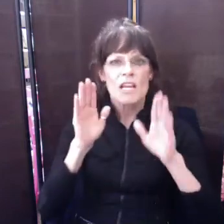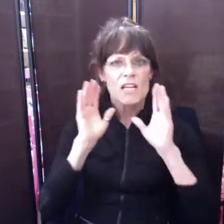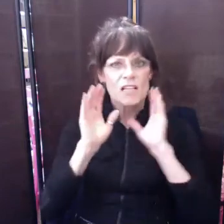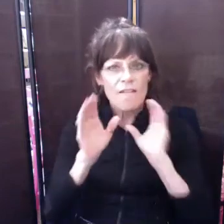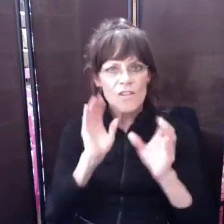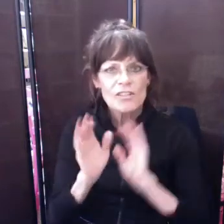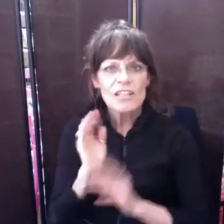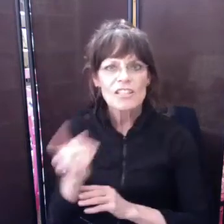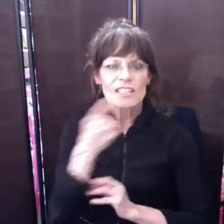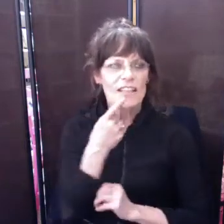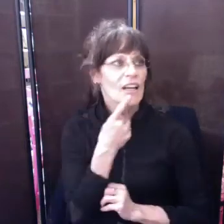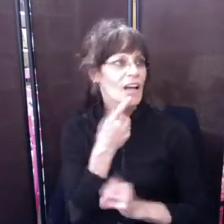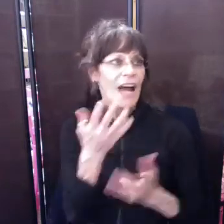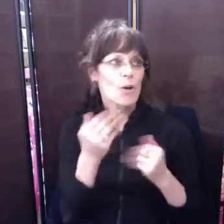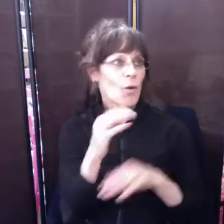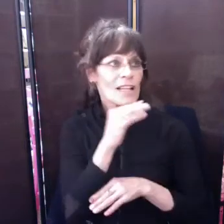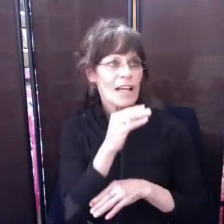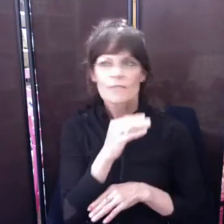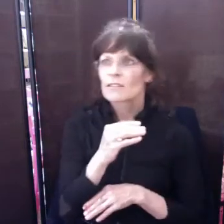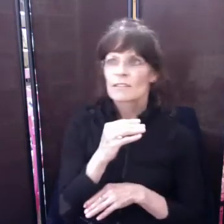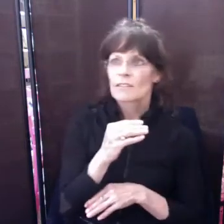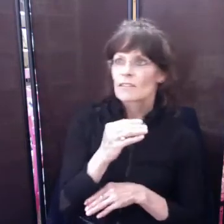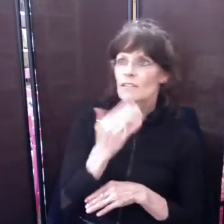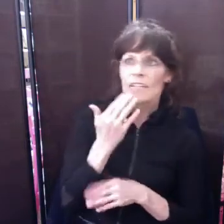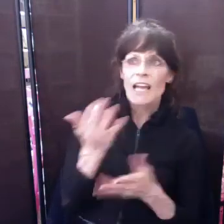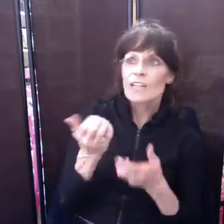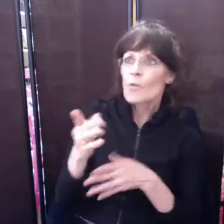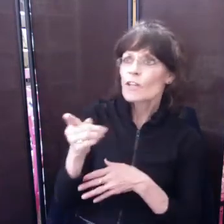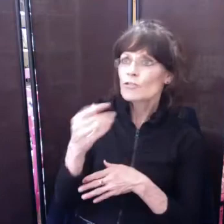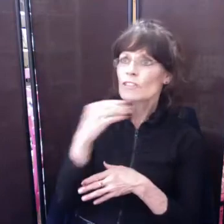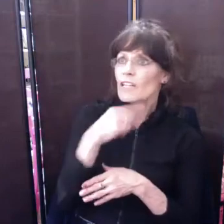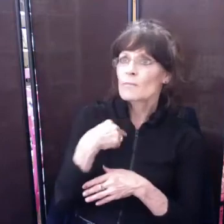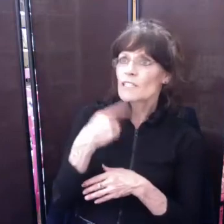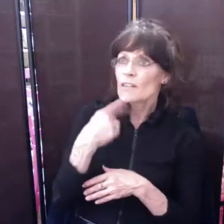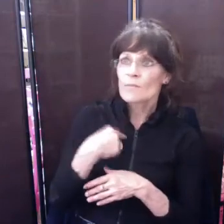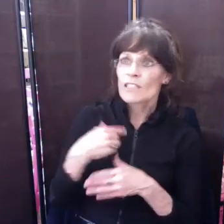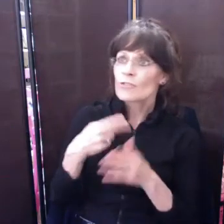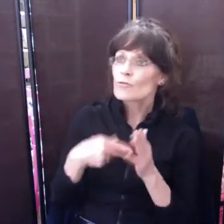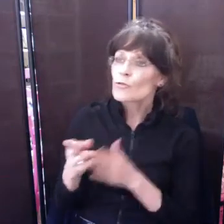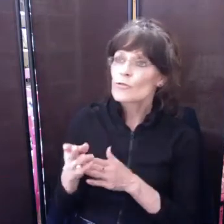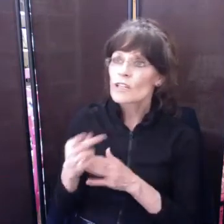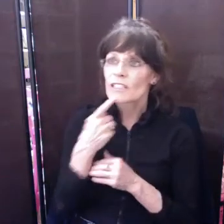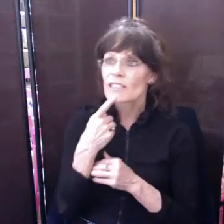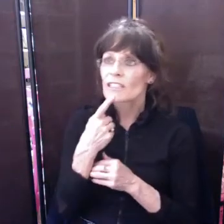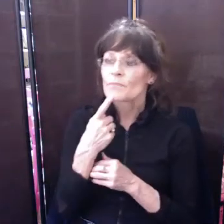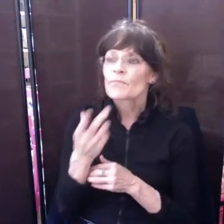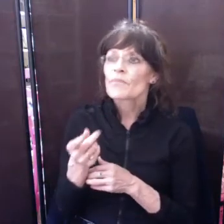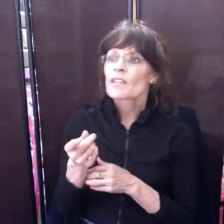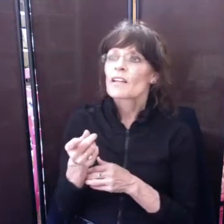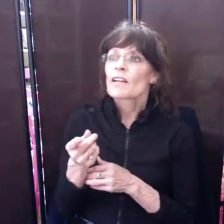to me, "I don't want to lie to you." I said, "Honey, I don't want you to lie to me. I want you to tell me the truth." I said, you know what? Alcoholics sometimes